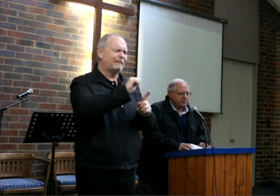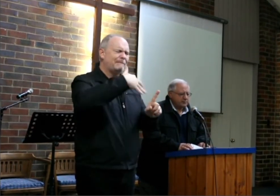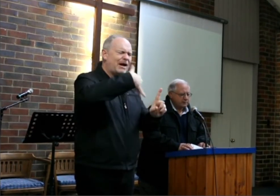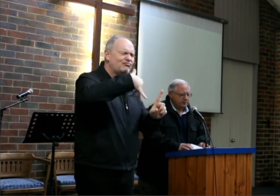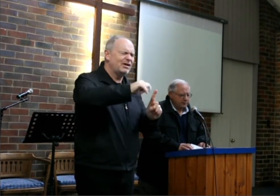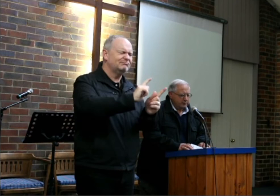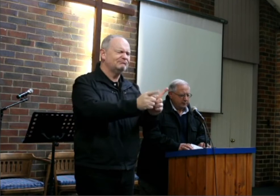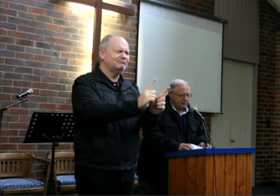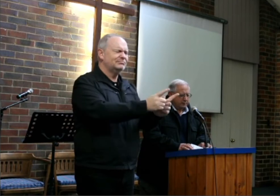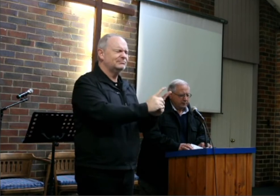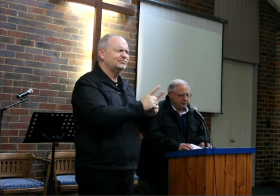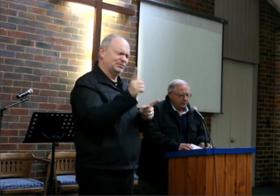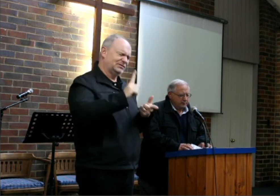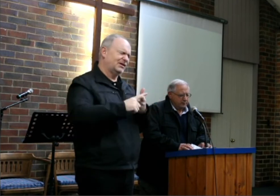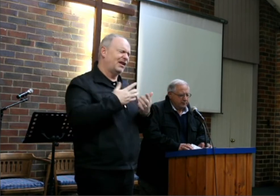backgrounds